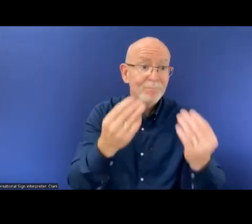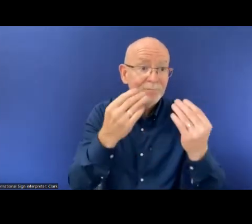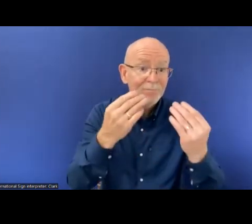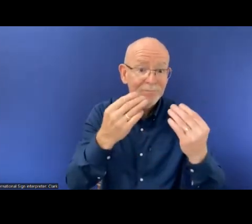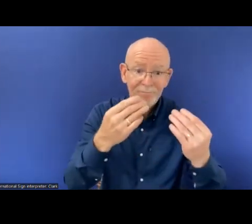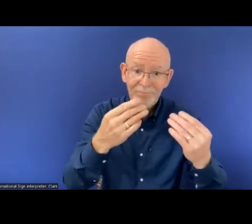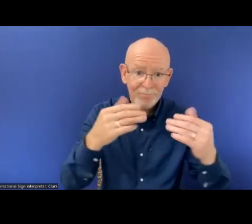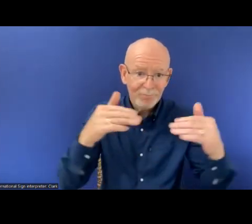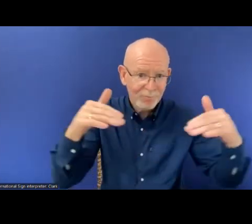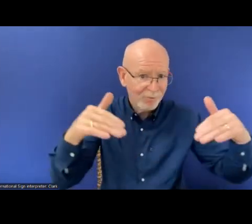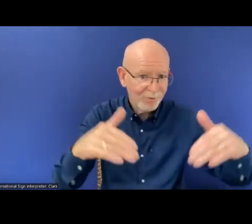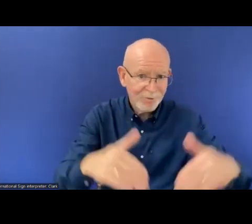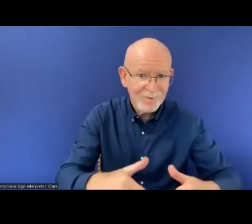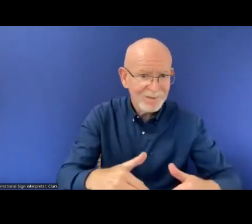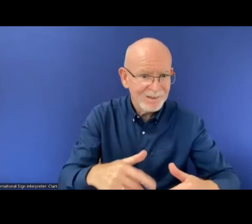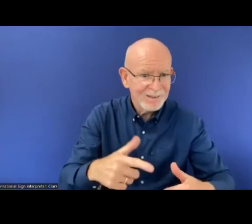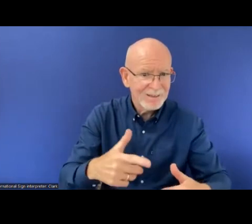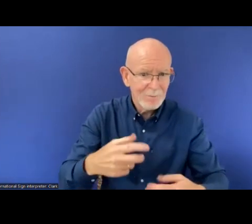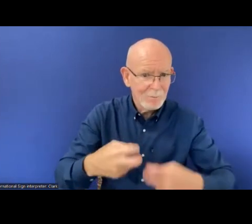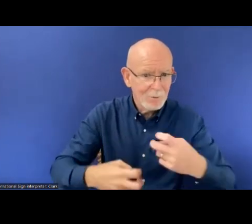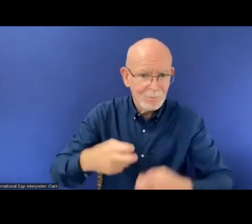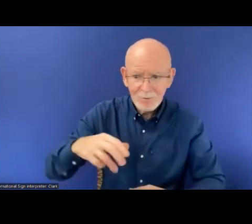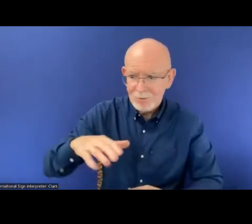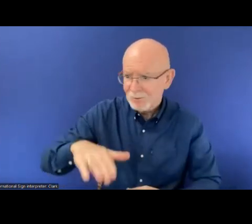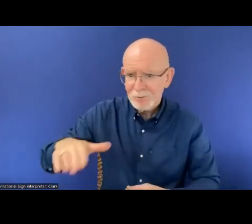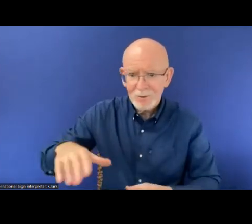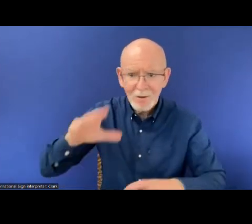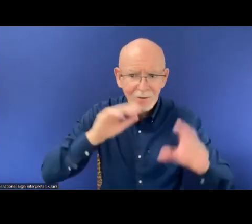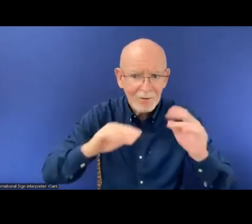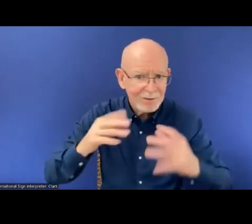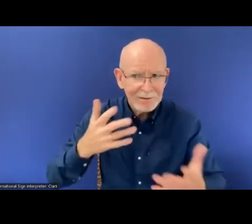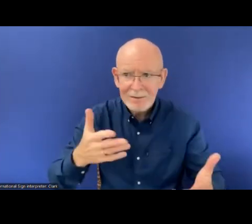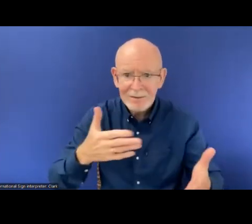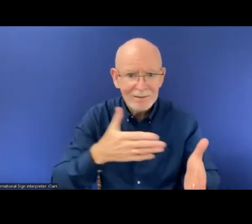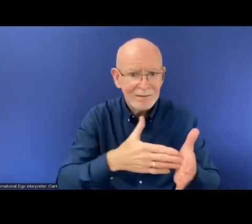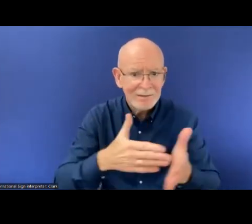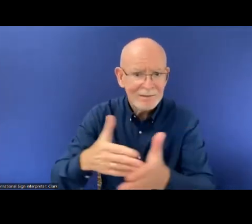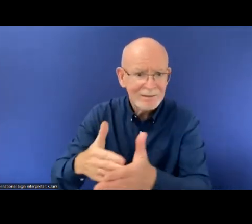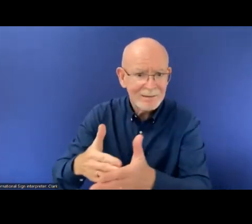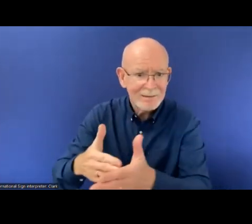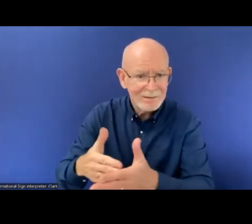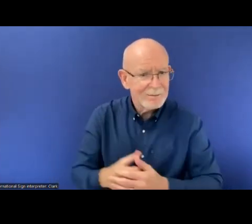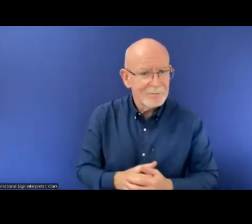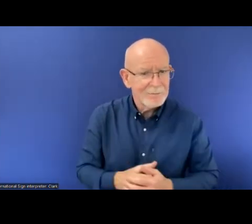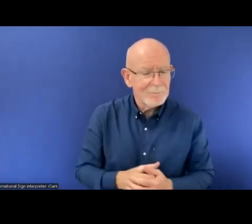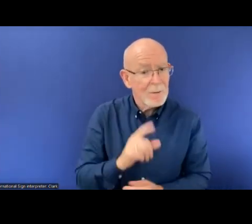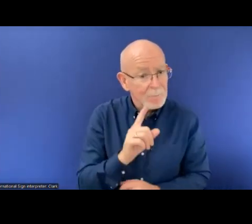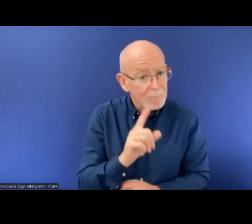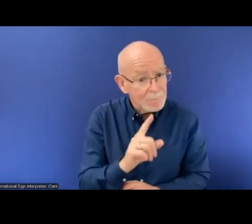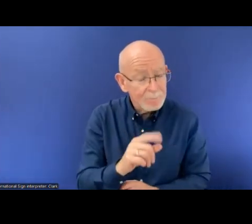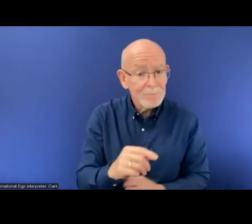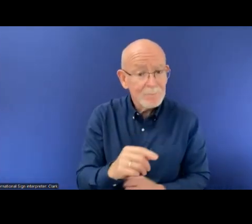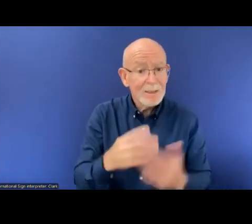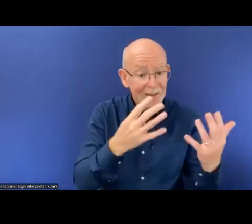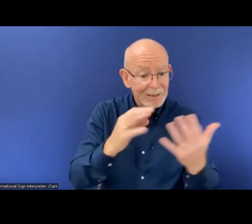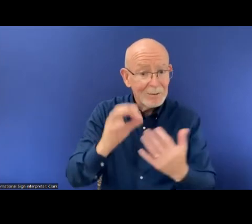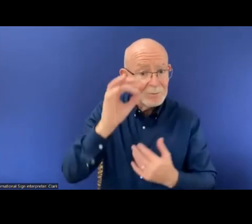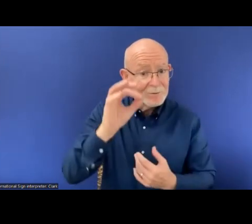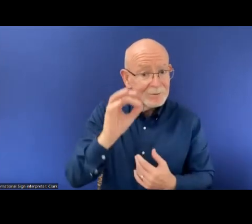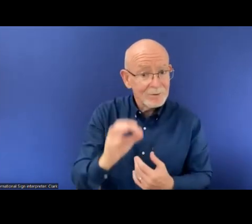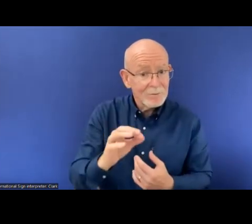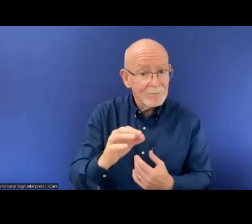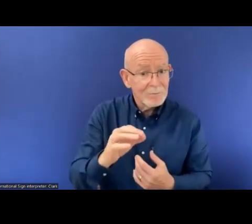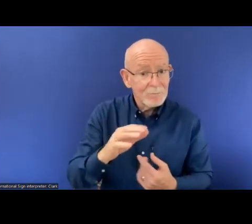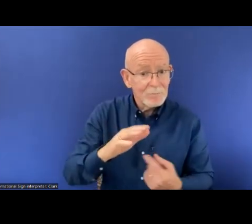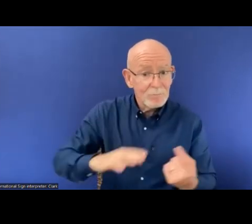But the good news is 90% of all vision loss is avoidable. It is